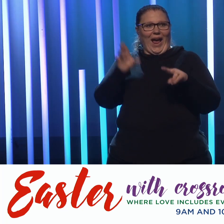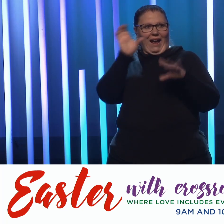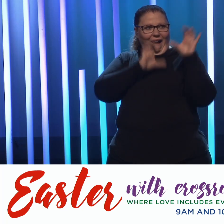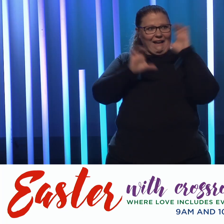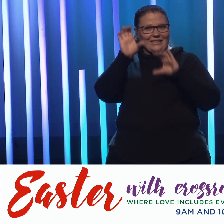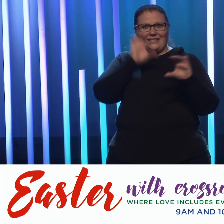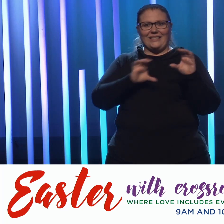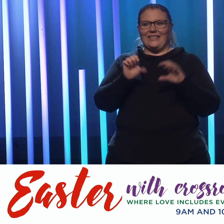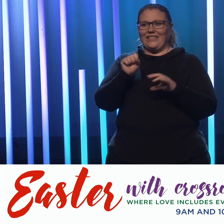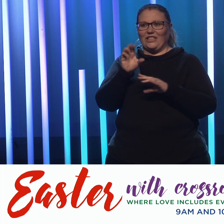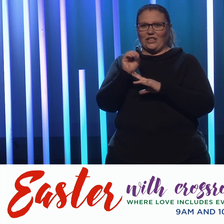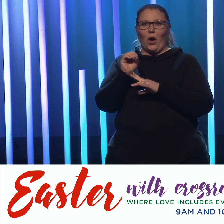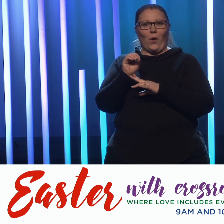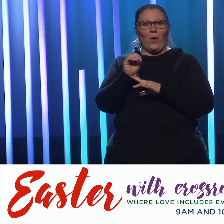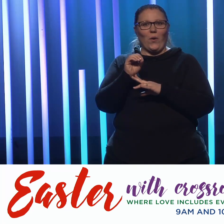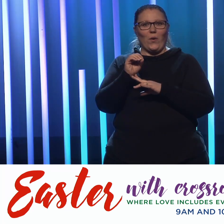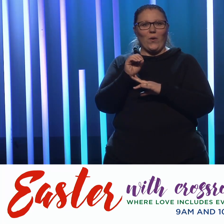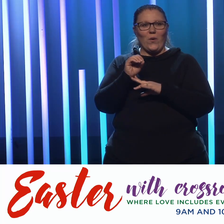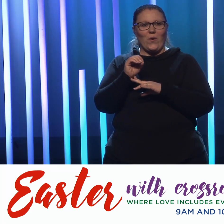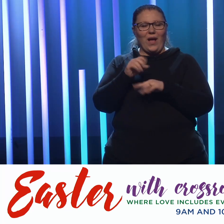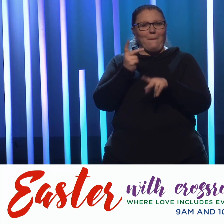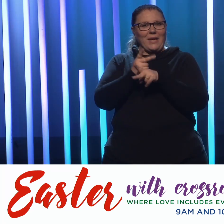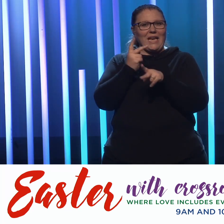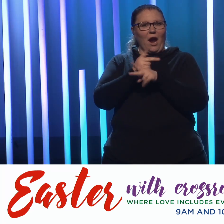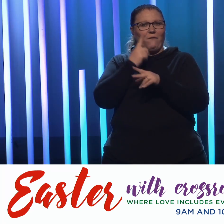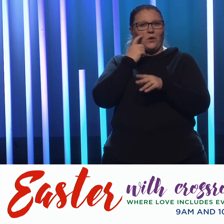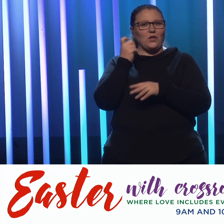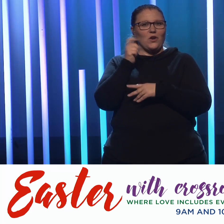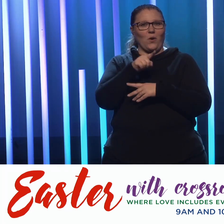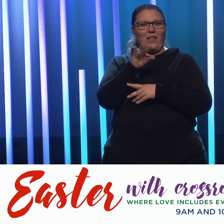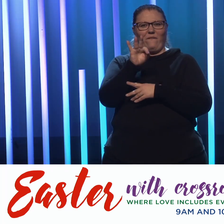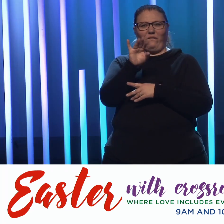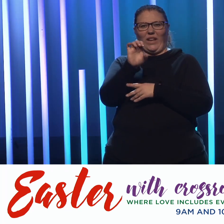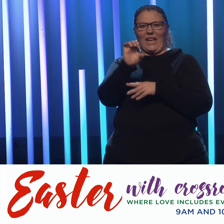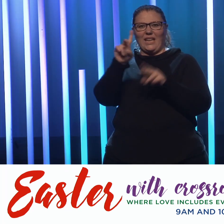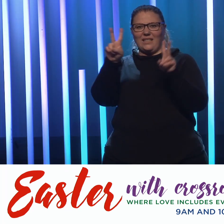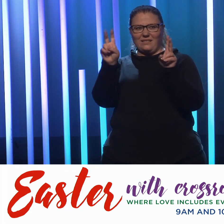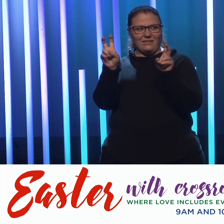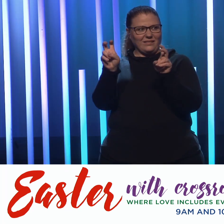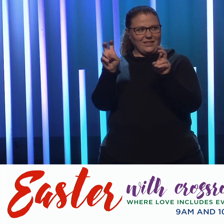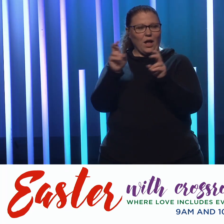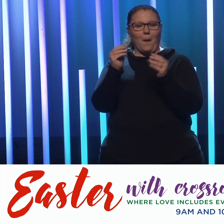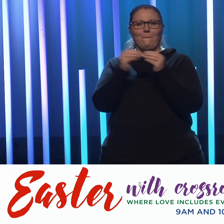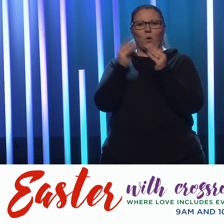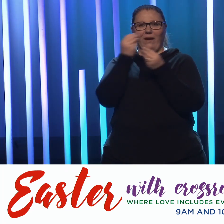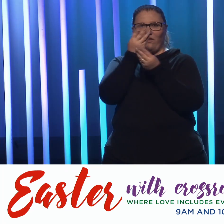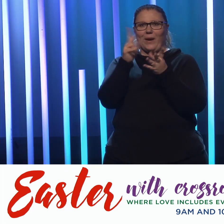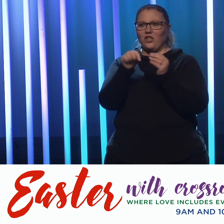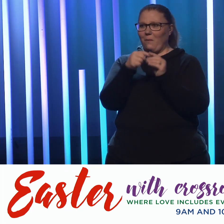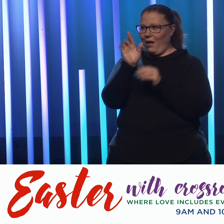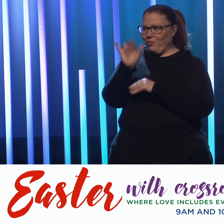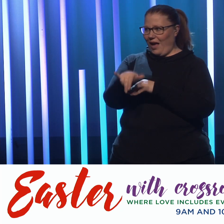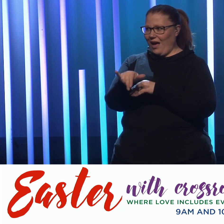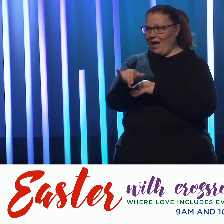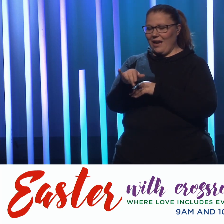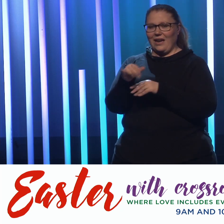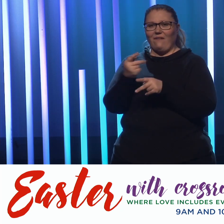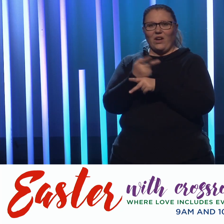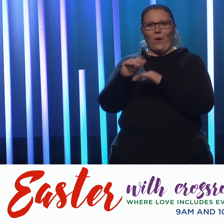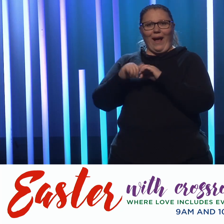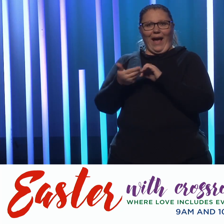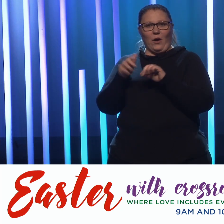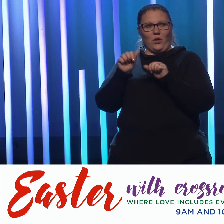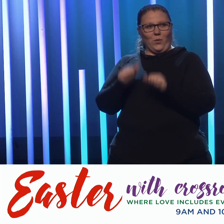your eyes peeled for the feed so you can get more information about that and find out how you